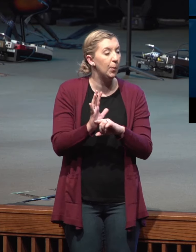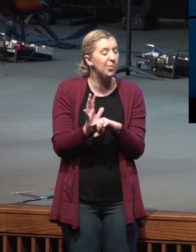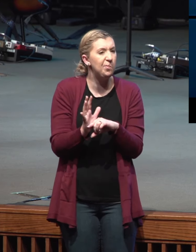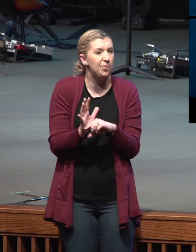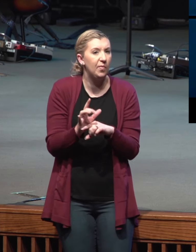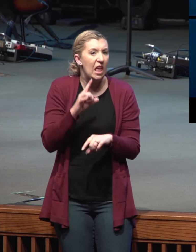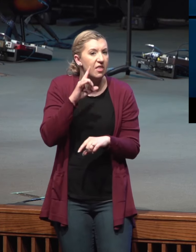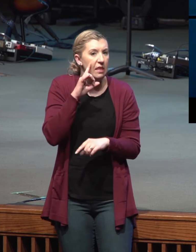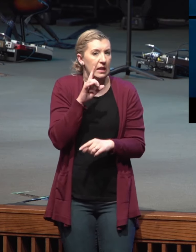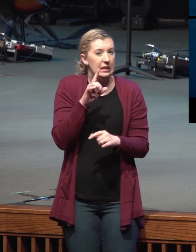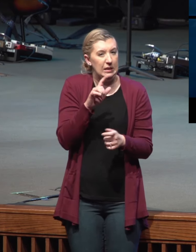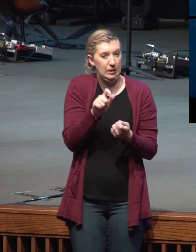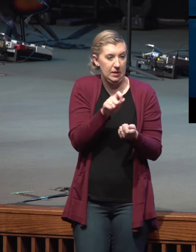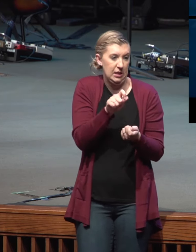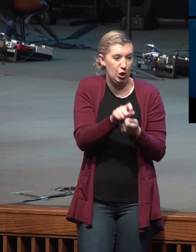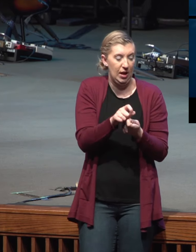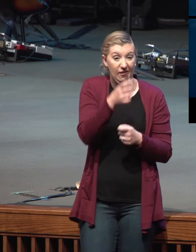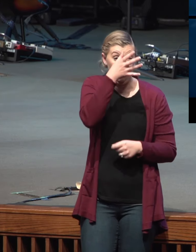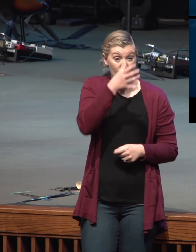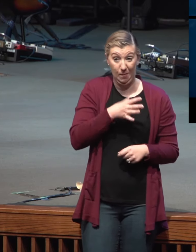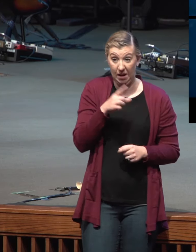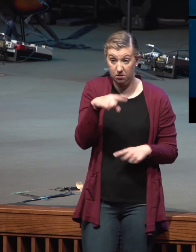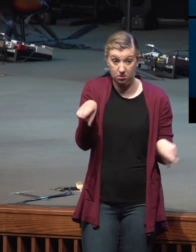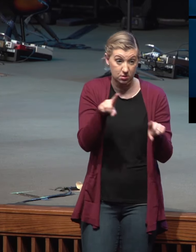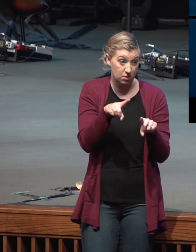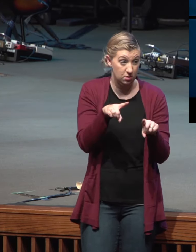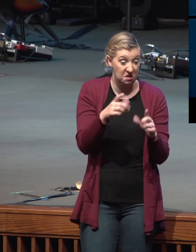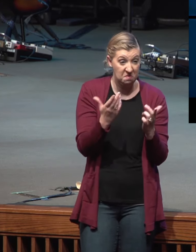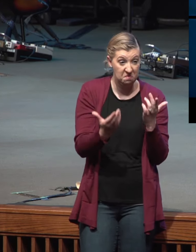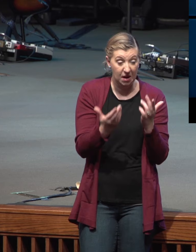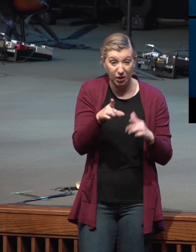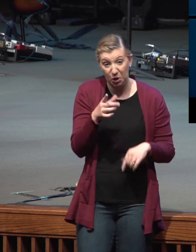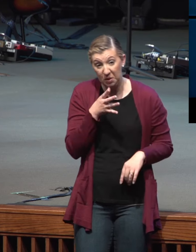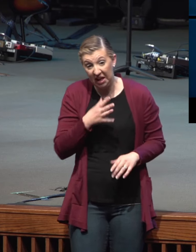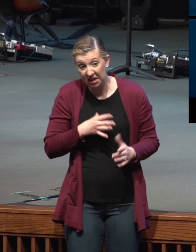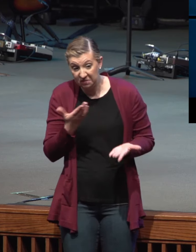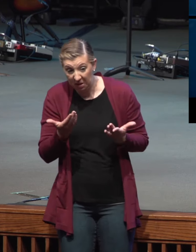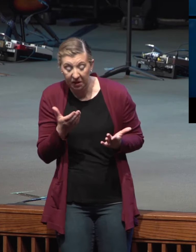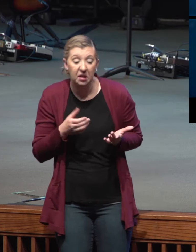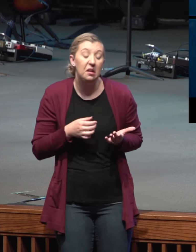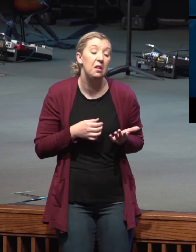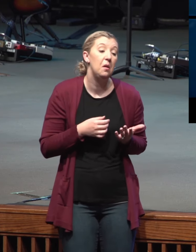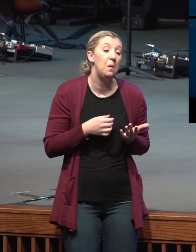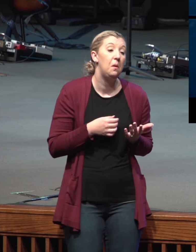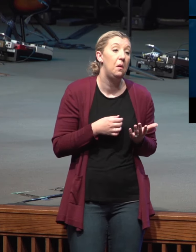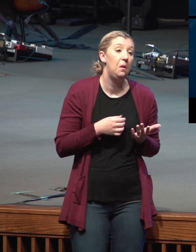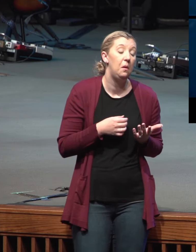I think particularly for the men among us, but perhaps you ladies do too,